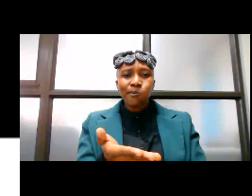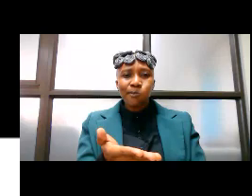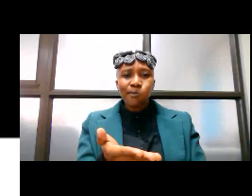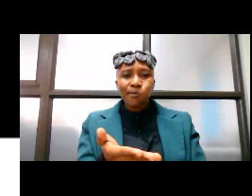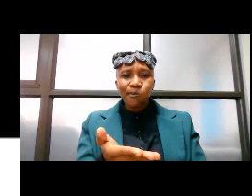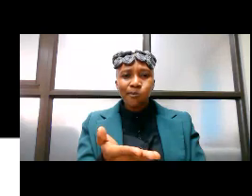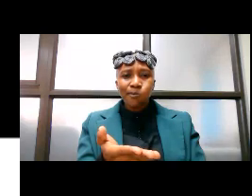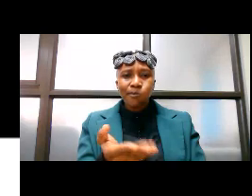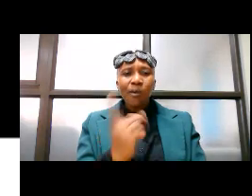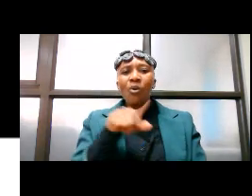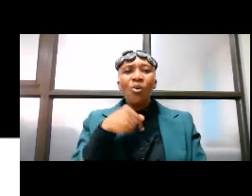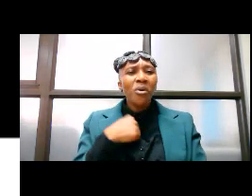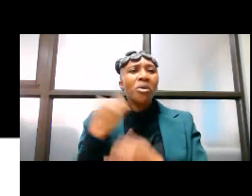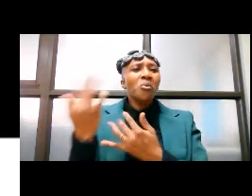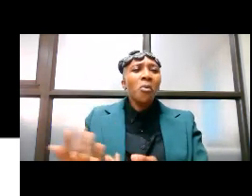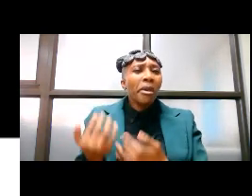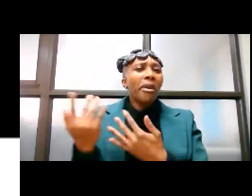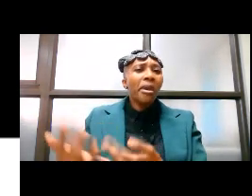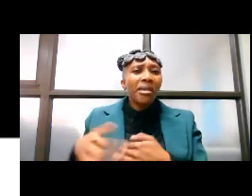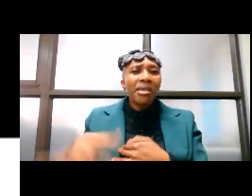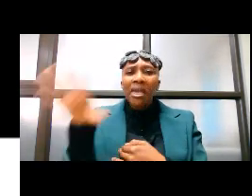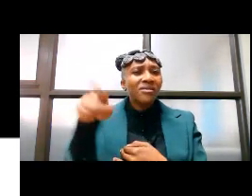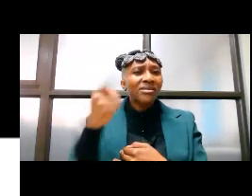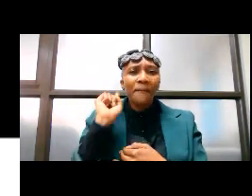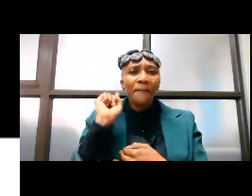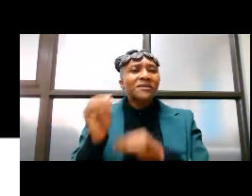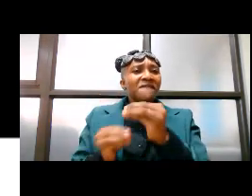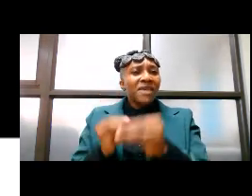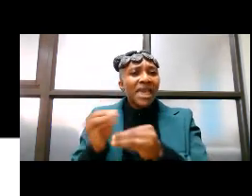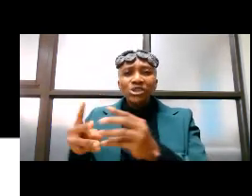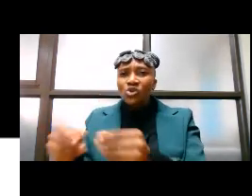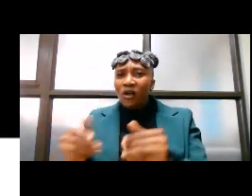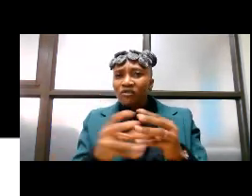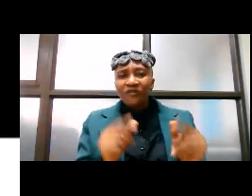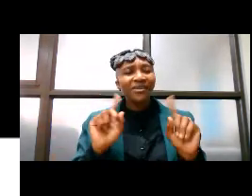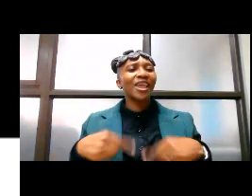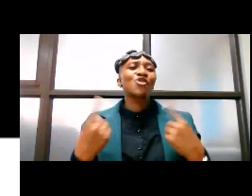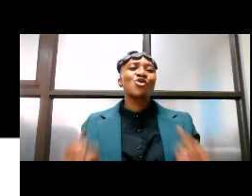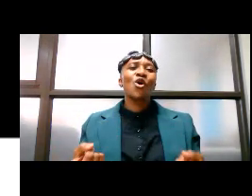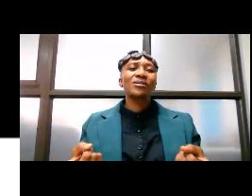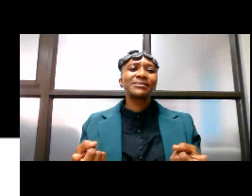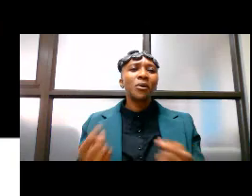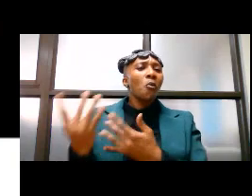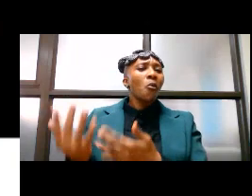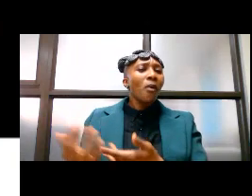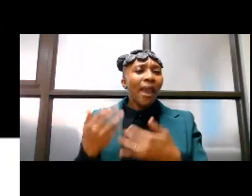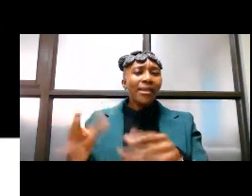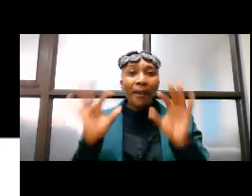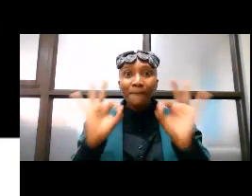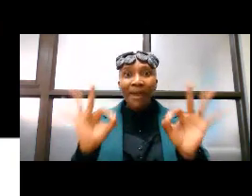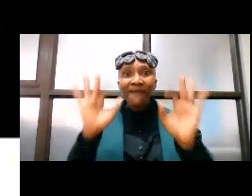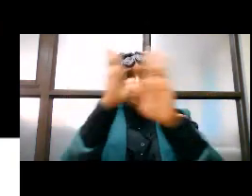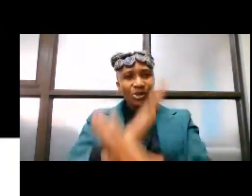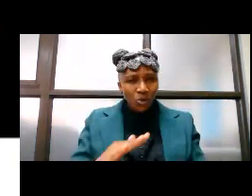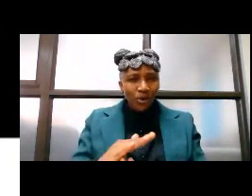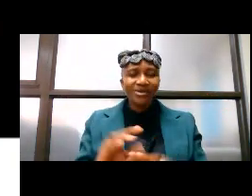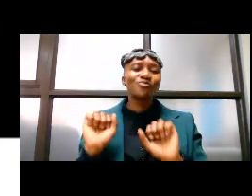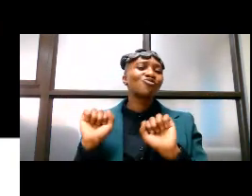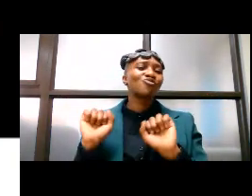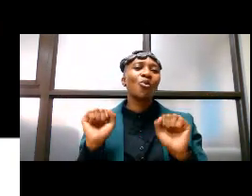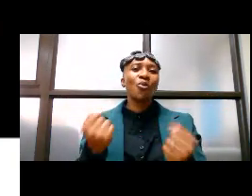for everything to be fixed. We cannot wait for a perfect situation. So we have to understand inclusion